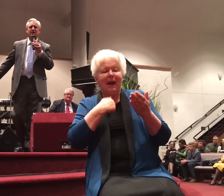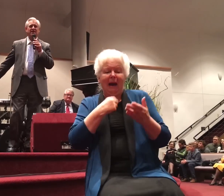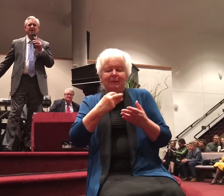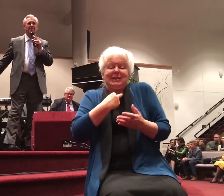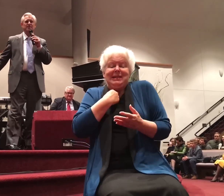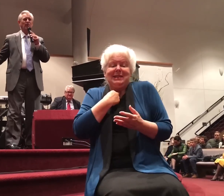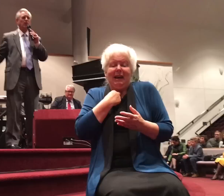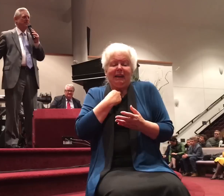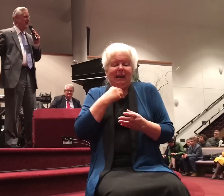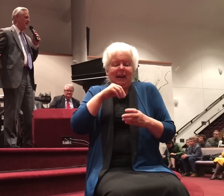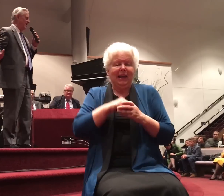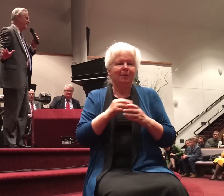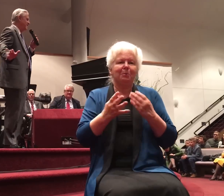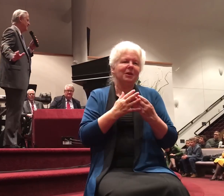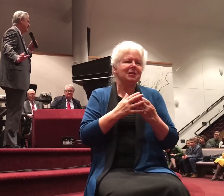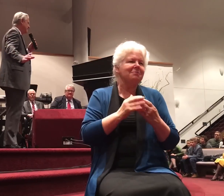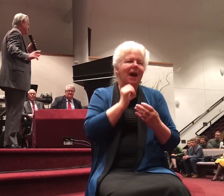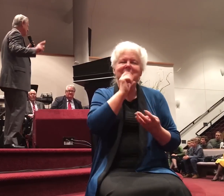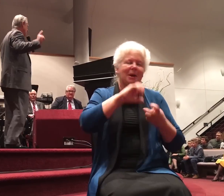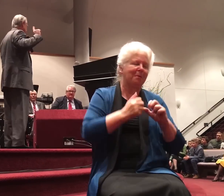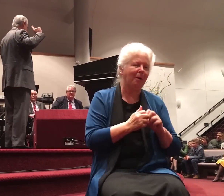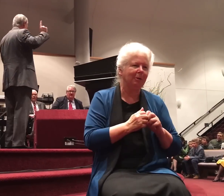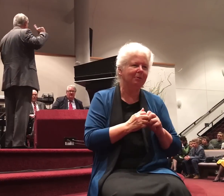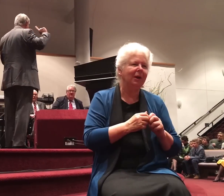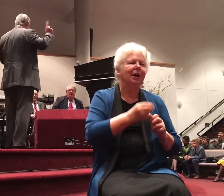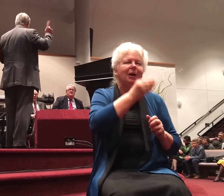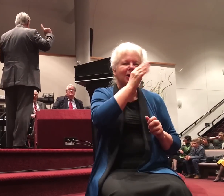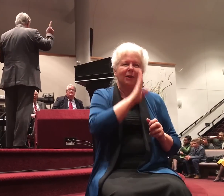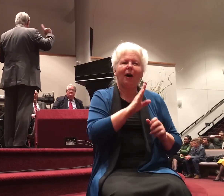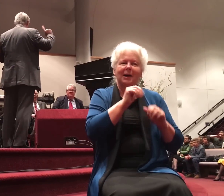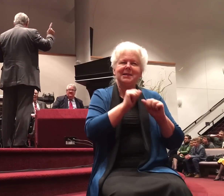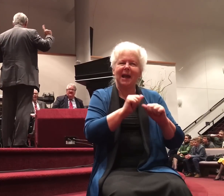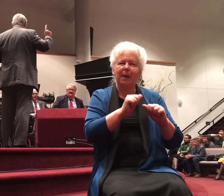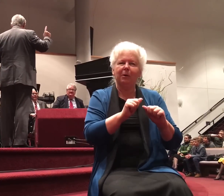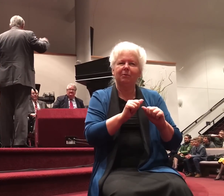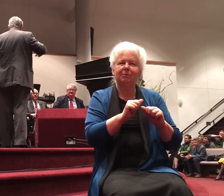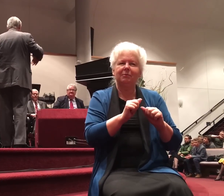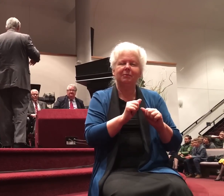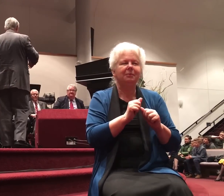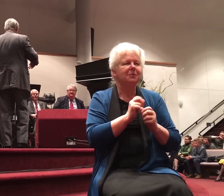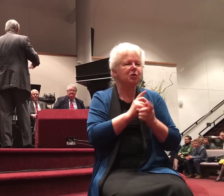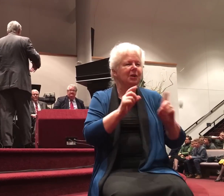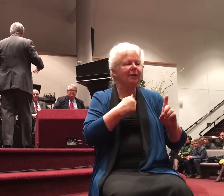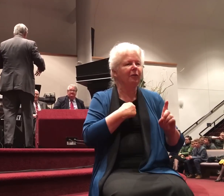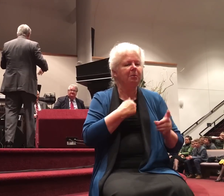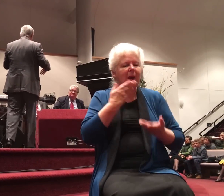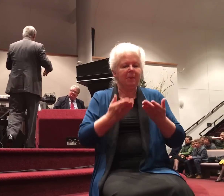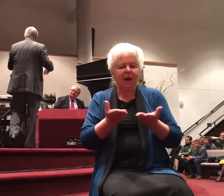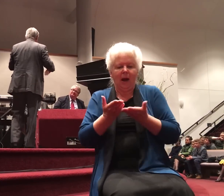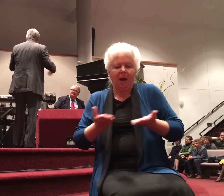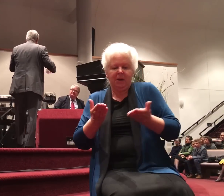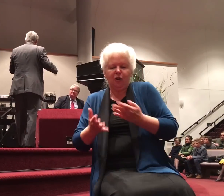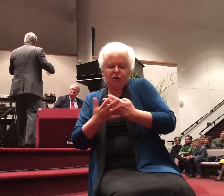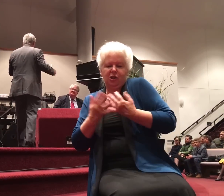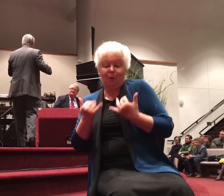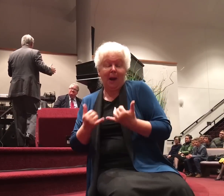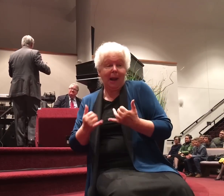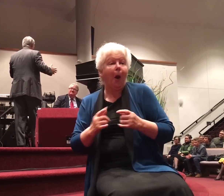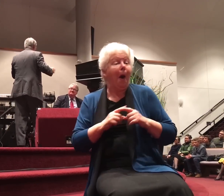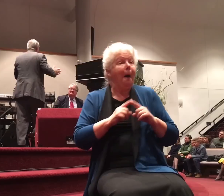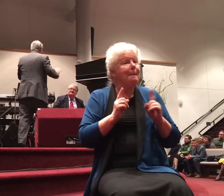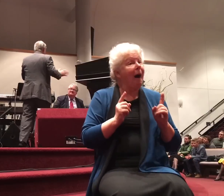cell. Don't worry about that. God's able to do whatever he needs to do. I might be here right now,